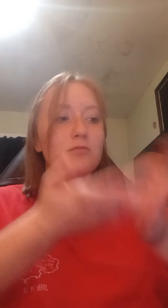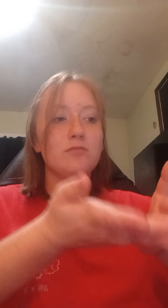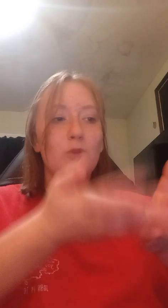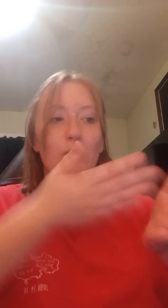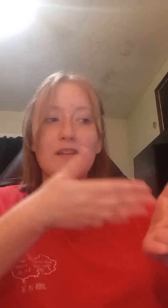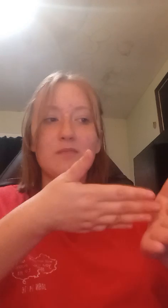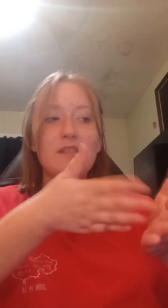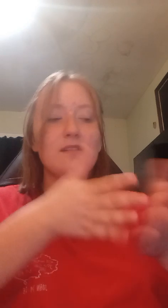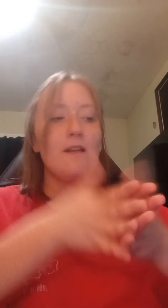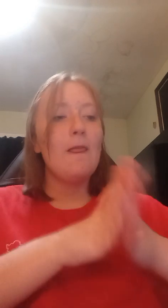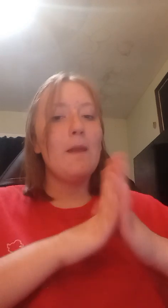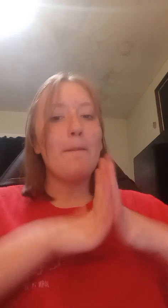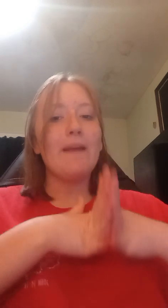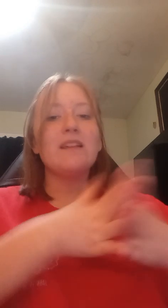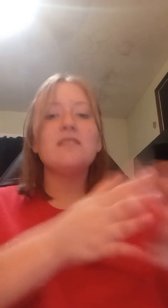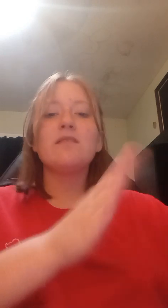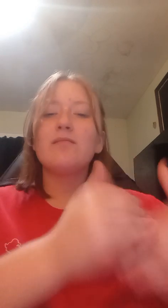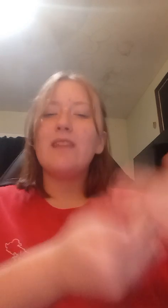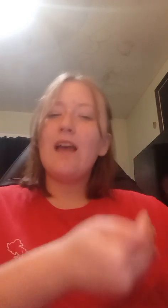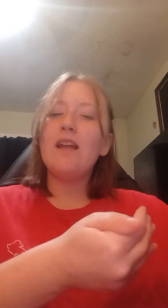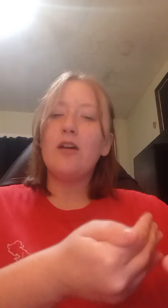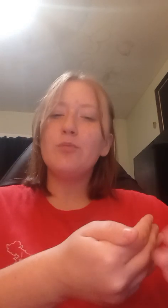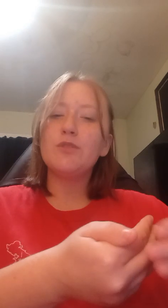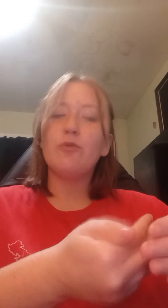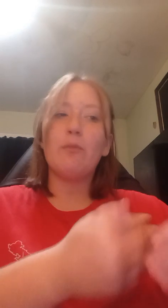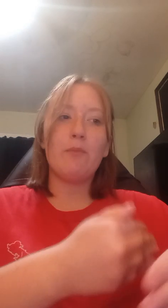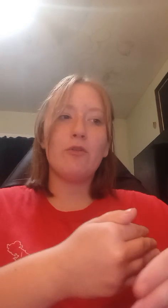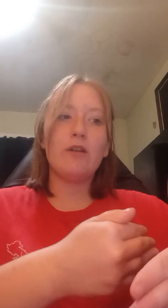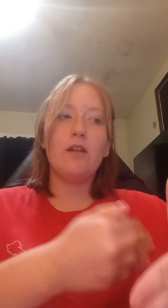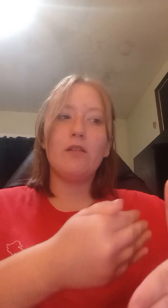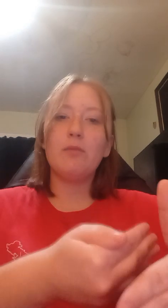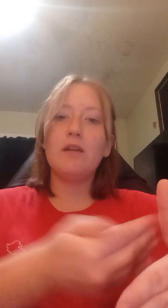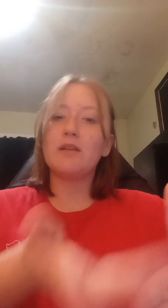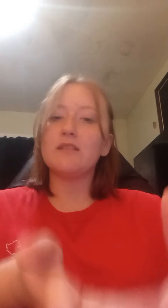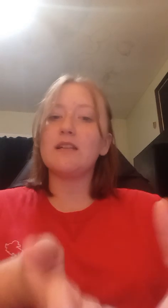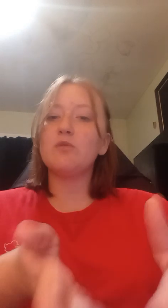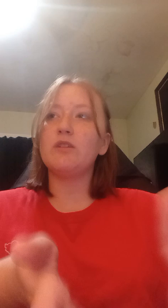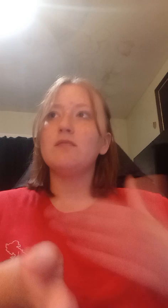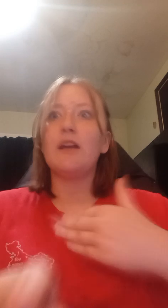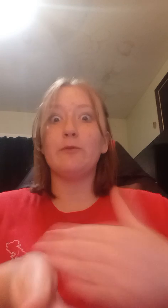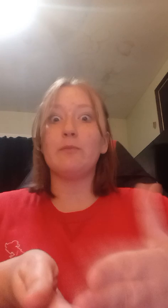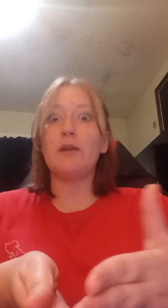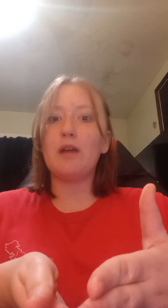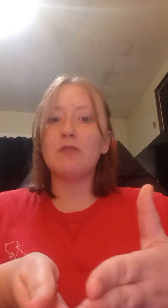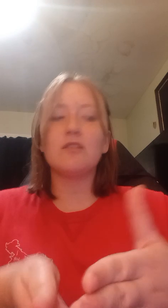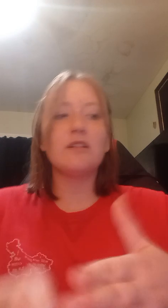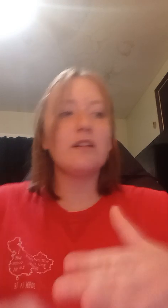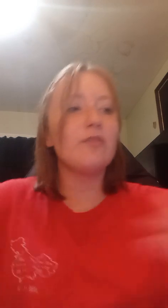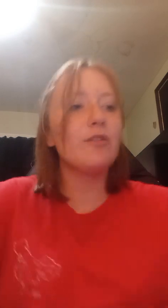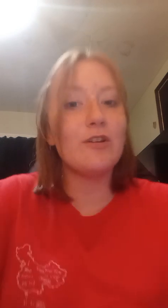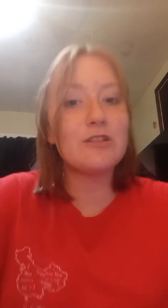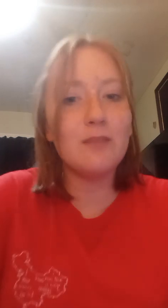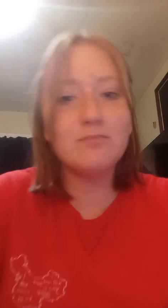organized mess. But that kind of helps you remember it a little bit, because that's what helped me when I was learning it for the first time a few months